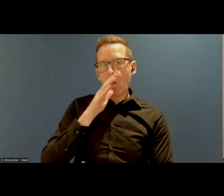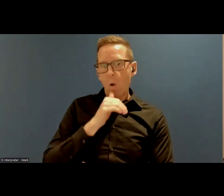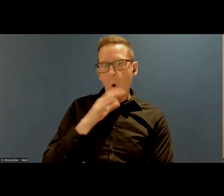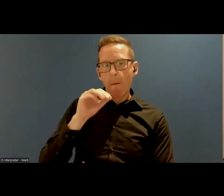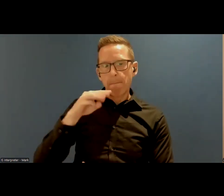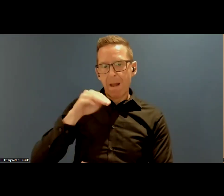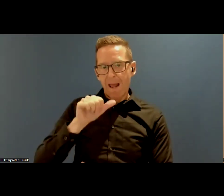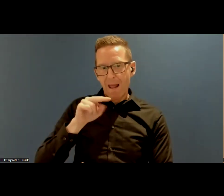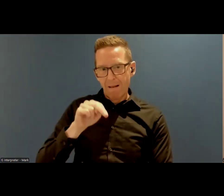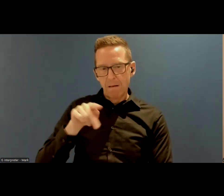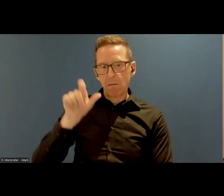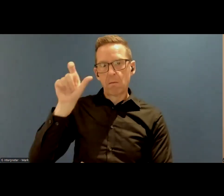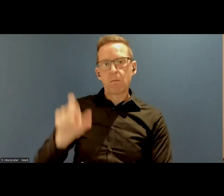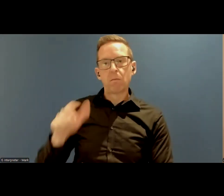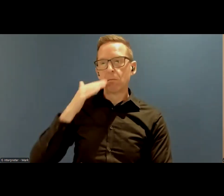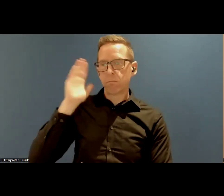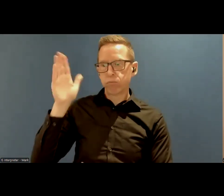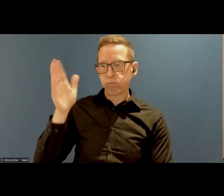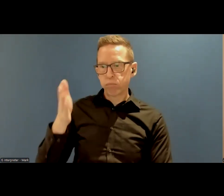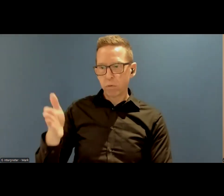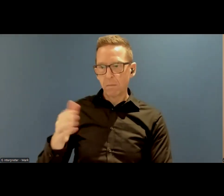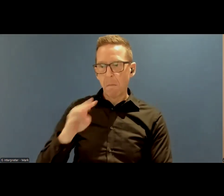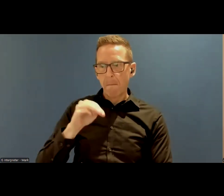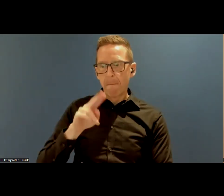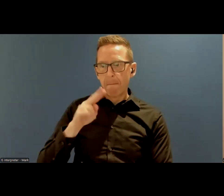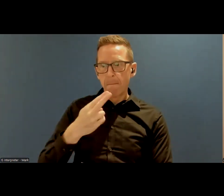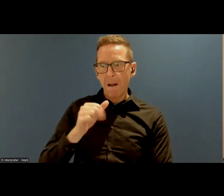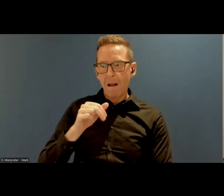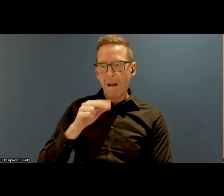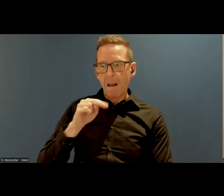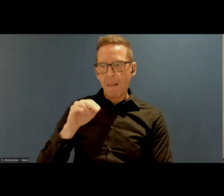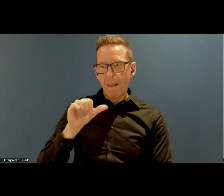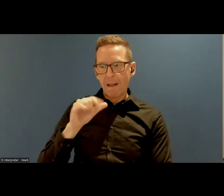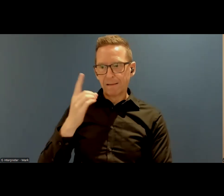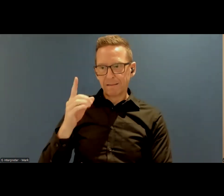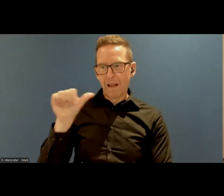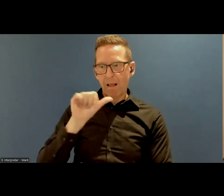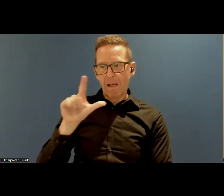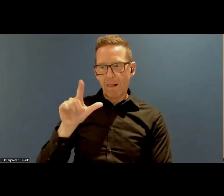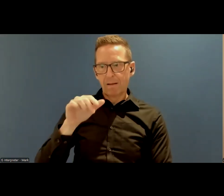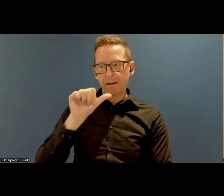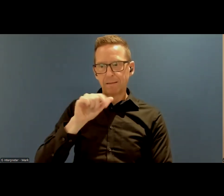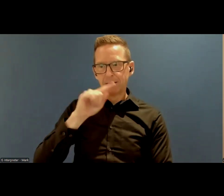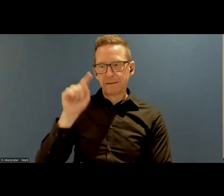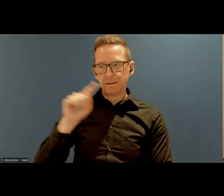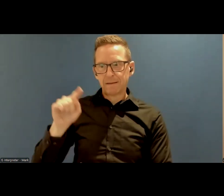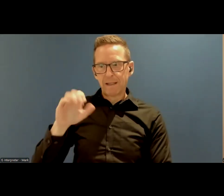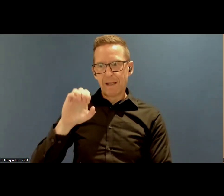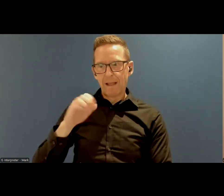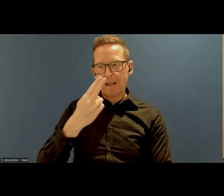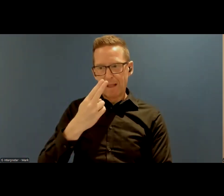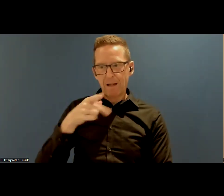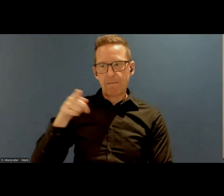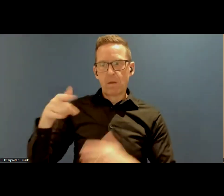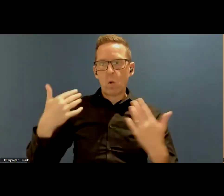Muhannad El-Azeh, who is a member of the Committee on the Rights of Persons with Disabilities. And we're super thrilled to